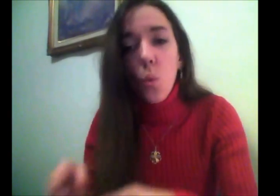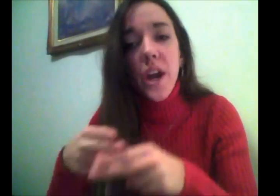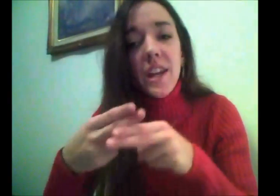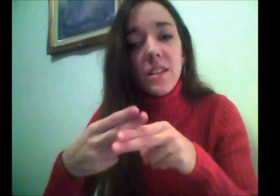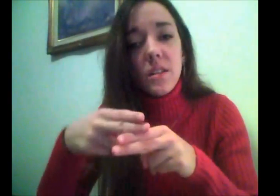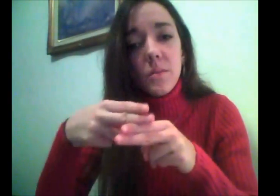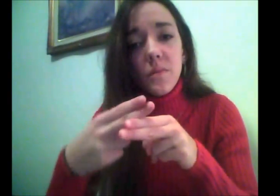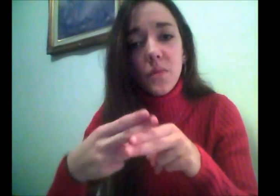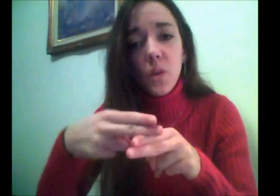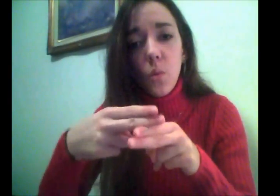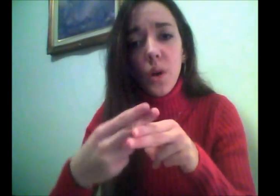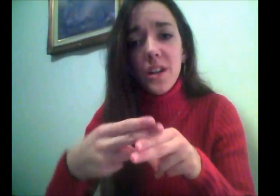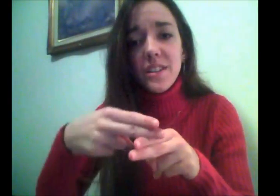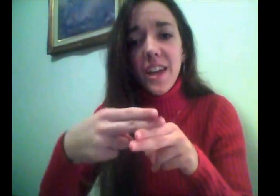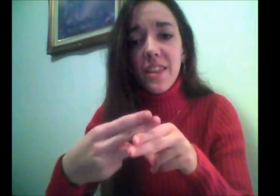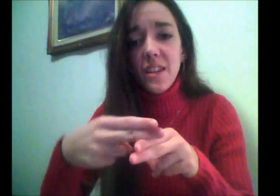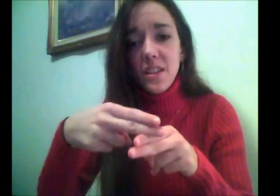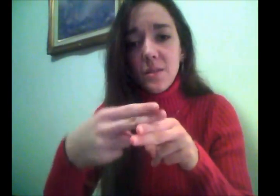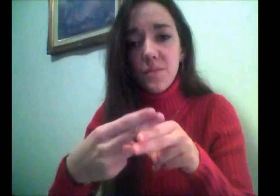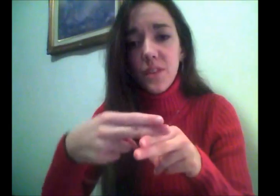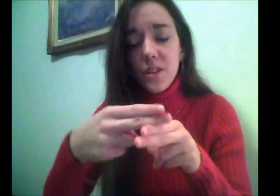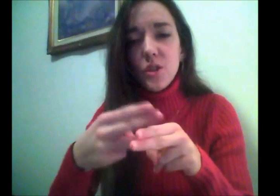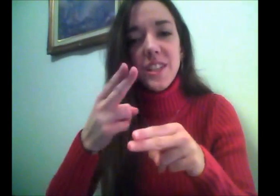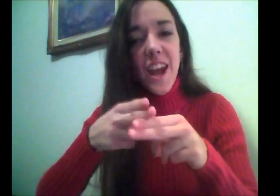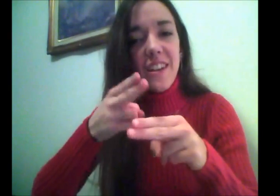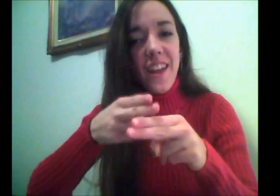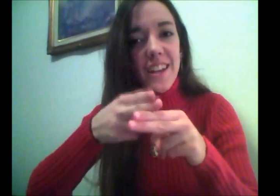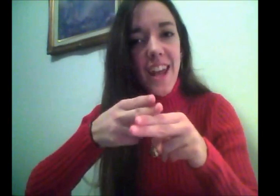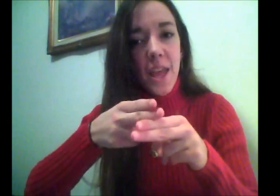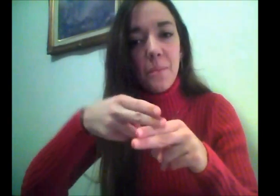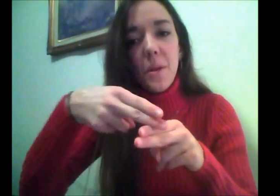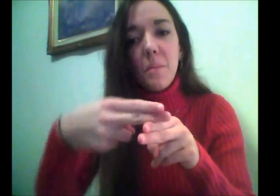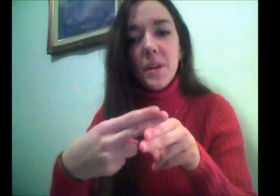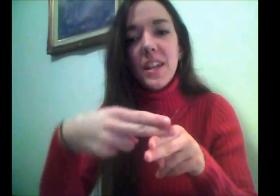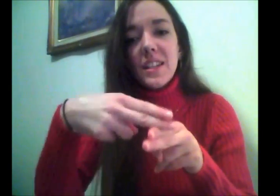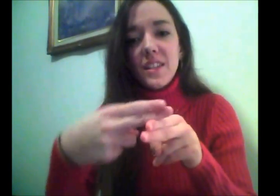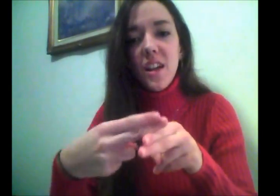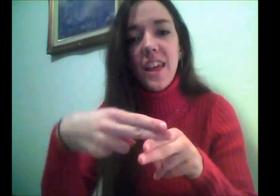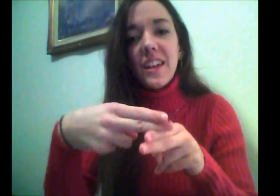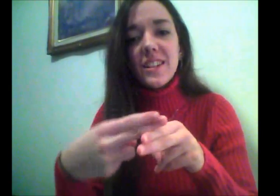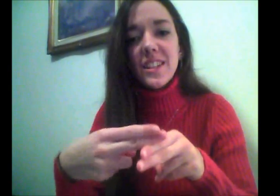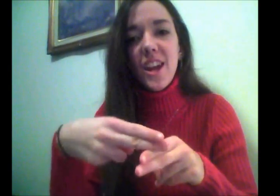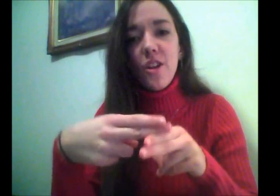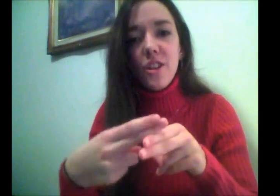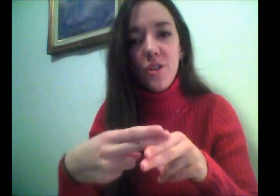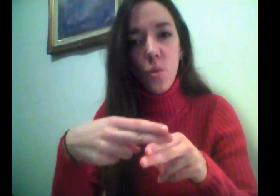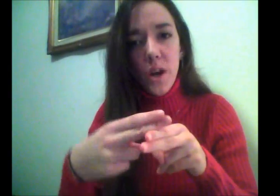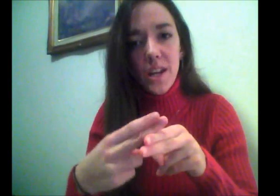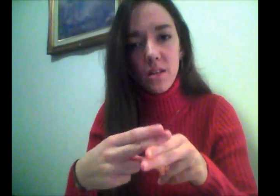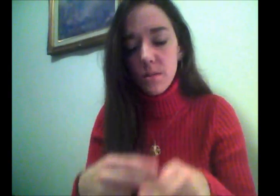Weight is like this. So it's kind of like name, but it's like a scale there. Weight.